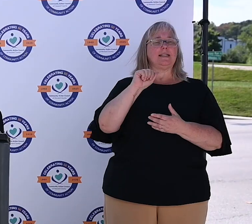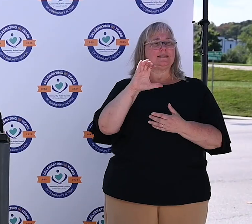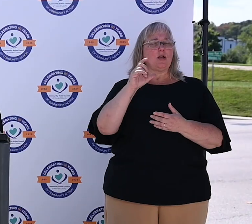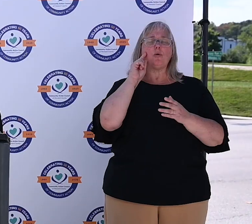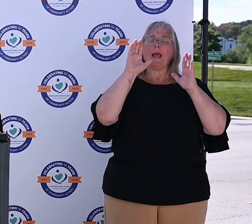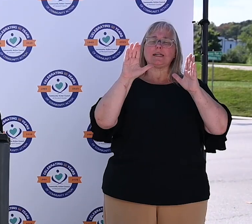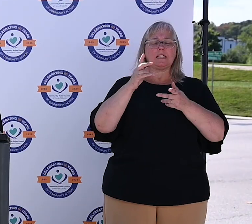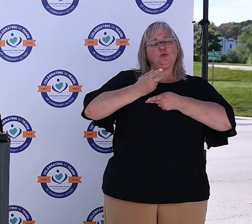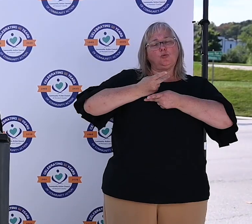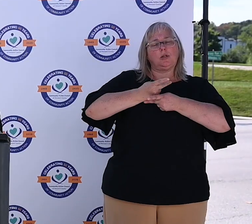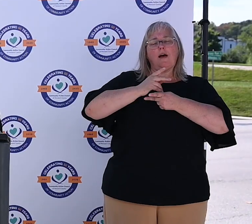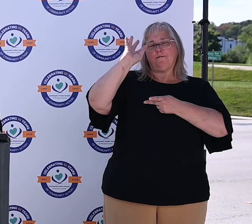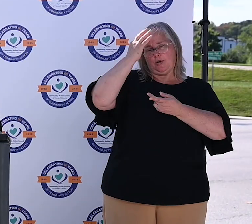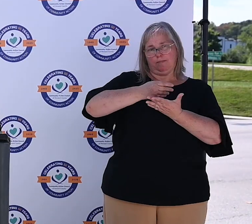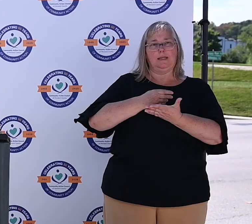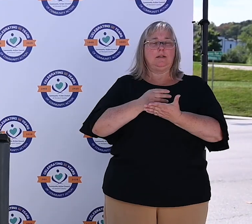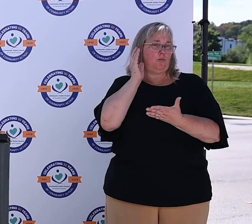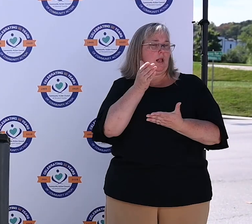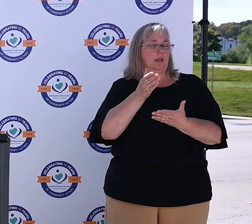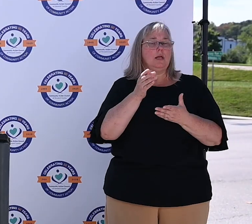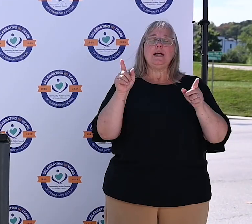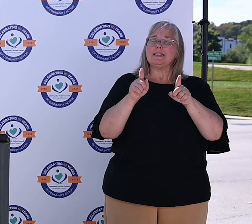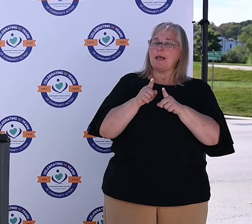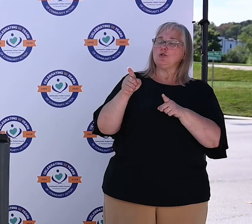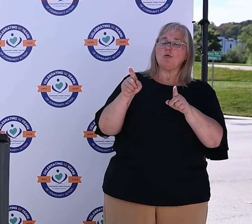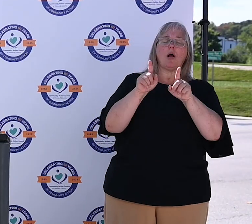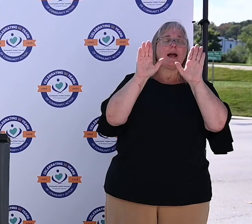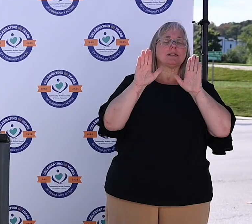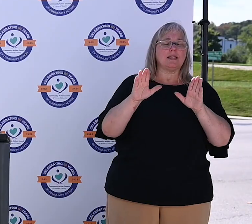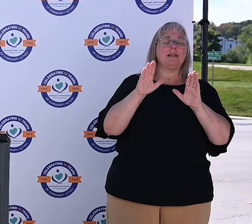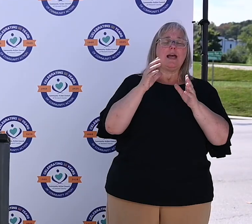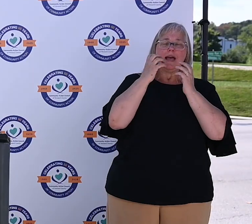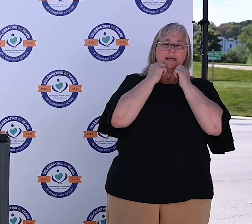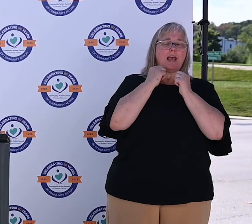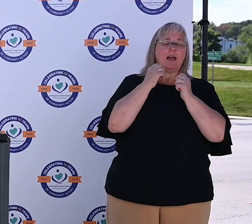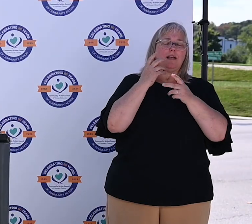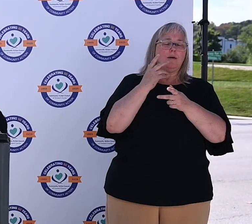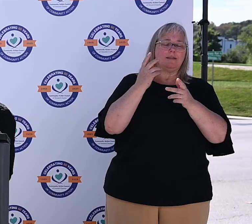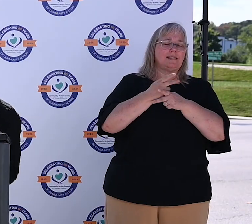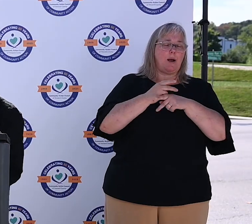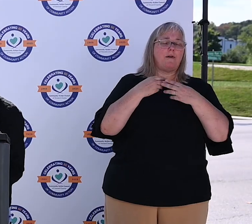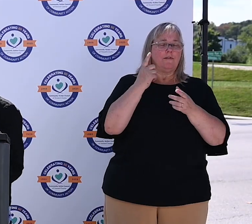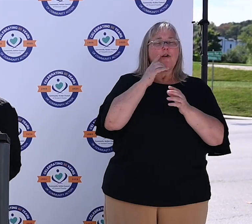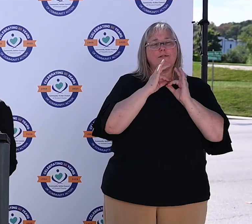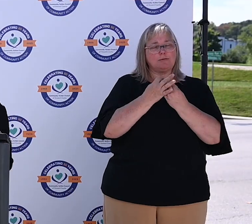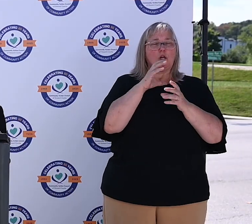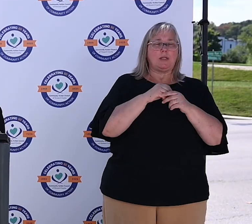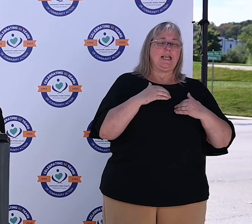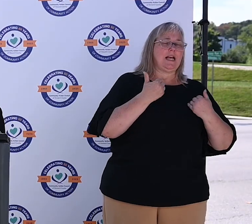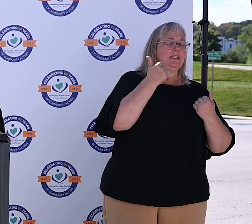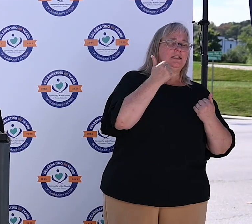an excellent steward of these federal funds, just as you are excellent caregivers of our families, including our youngest children and our